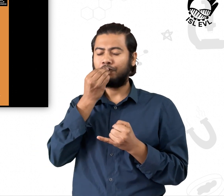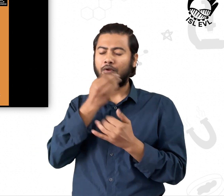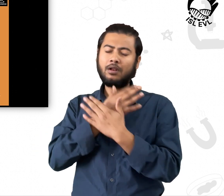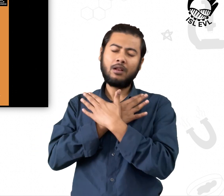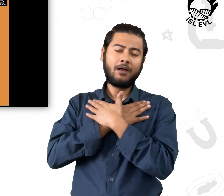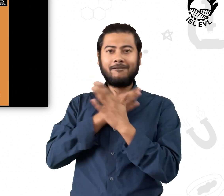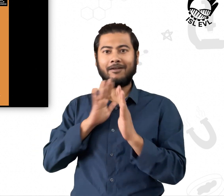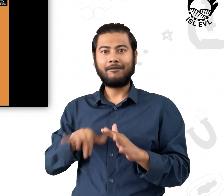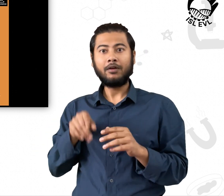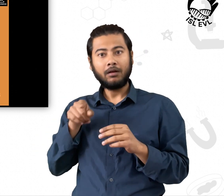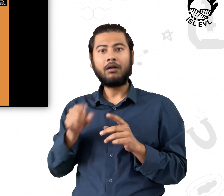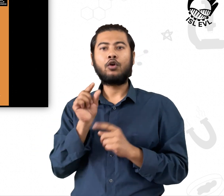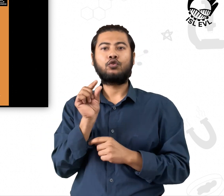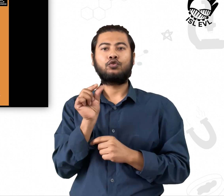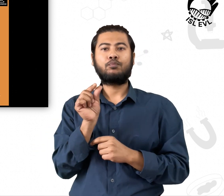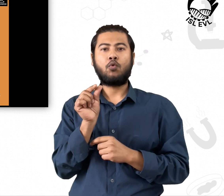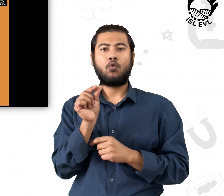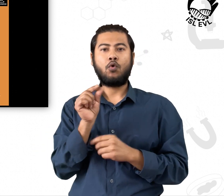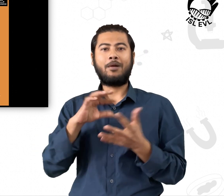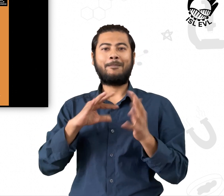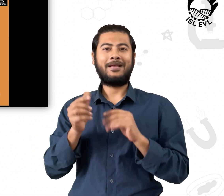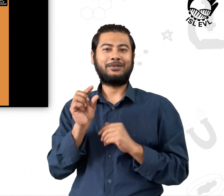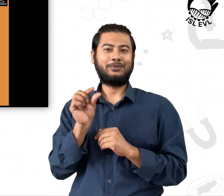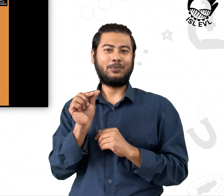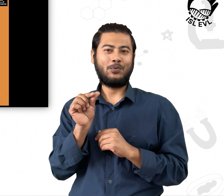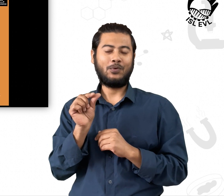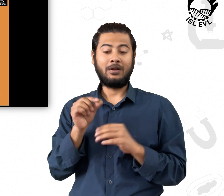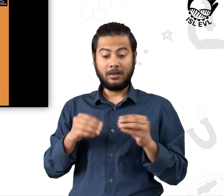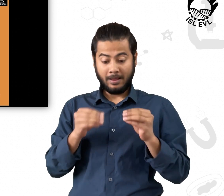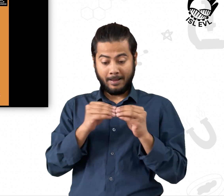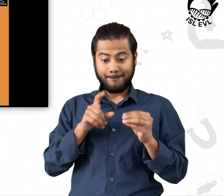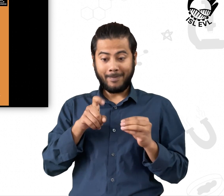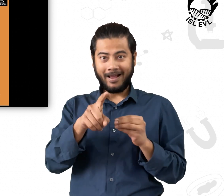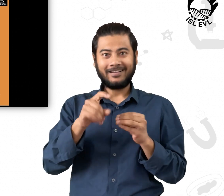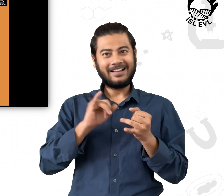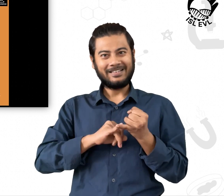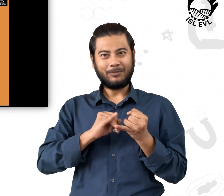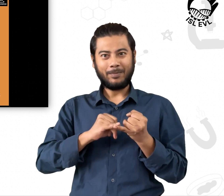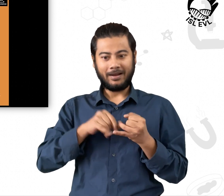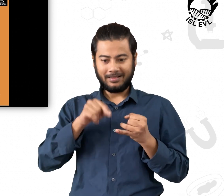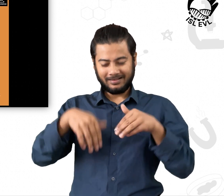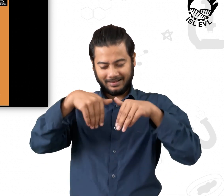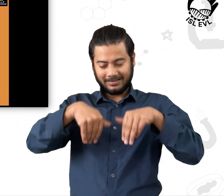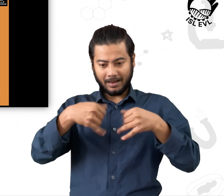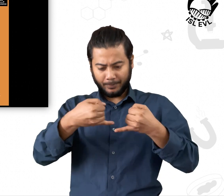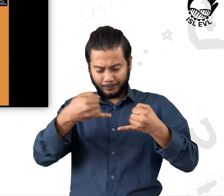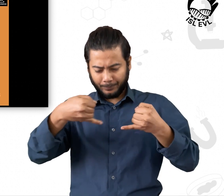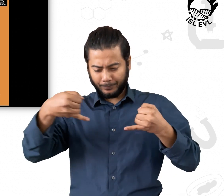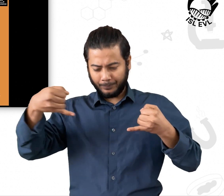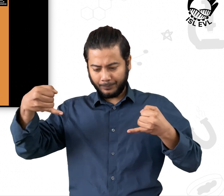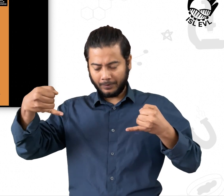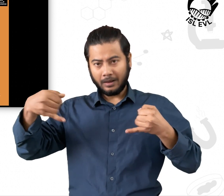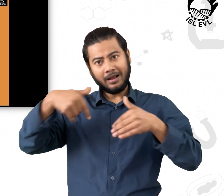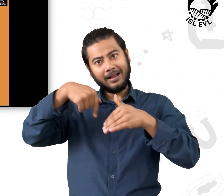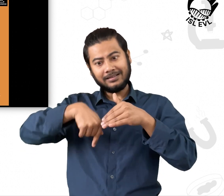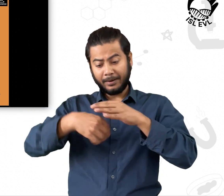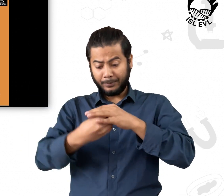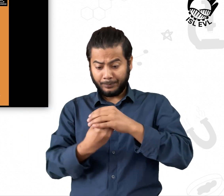these bacteria love food. So that's why spores come into picture. Streptomyces threads